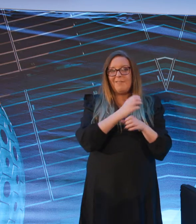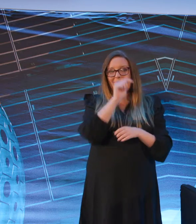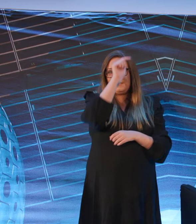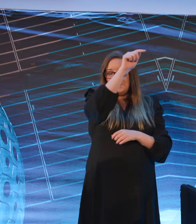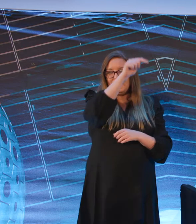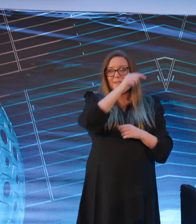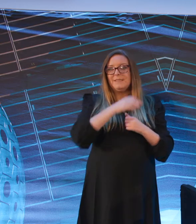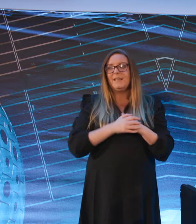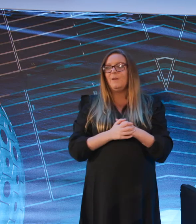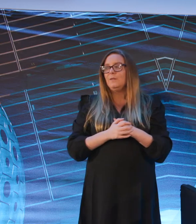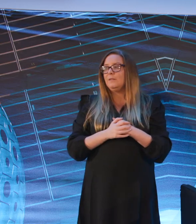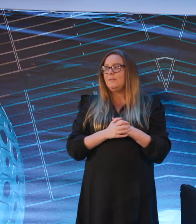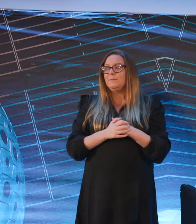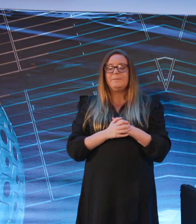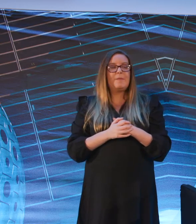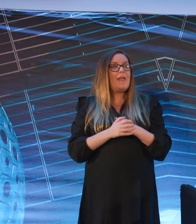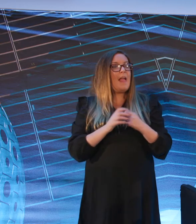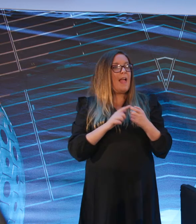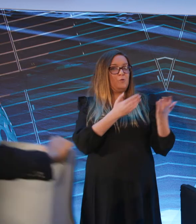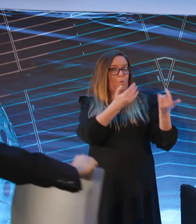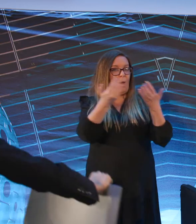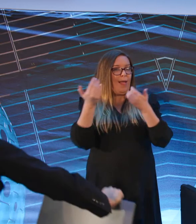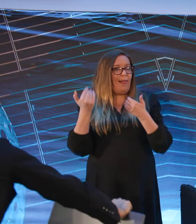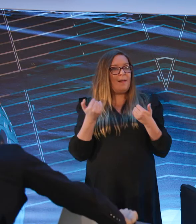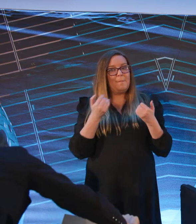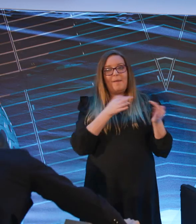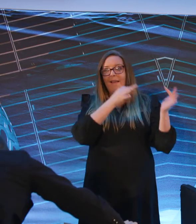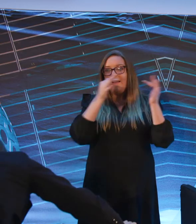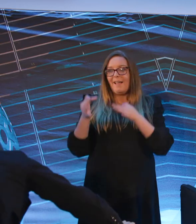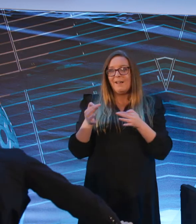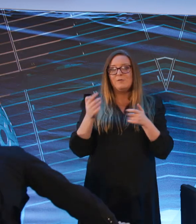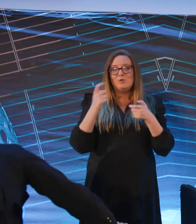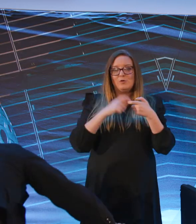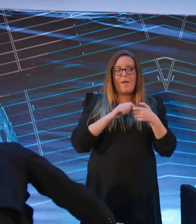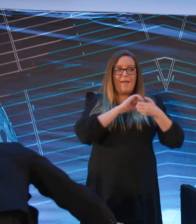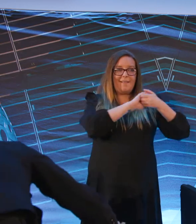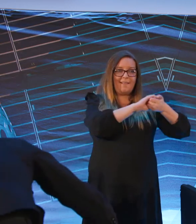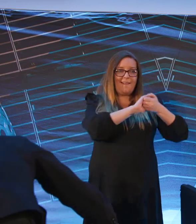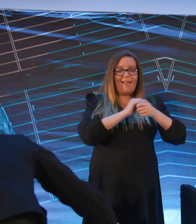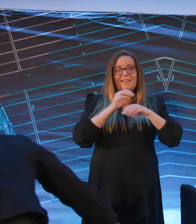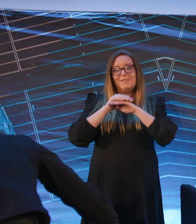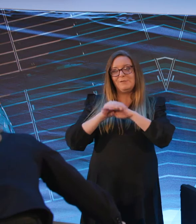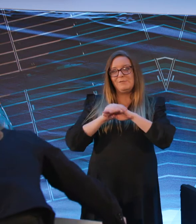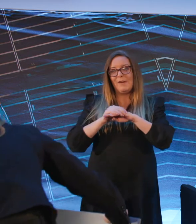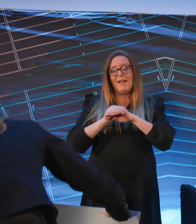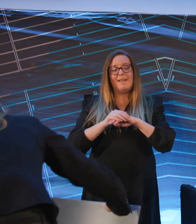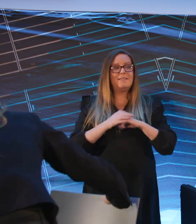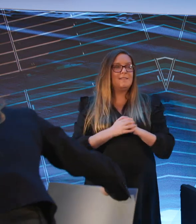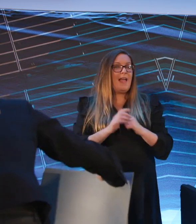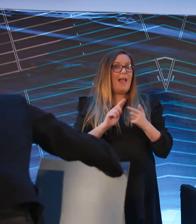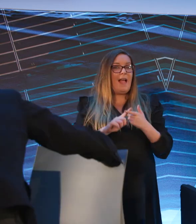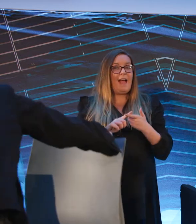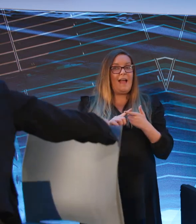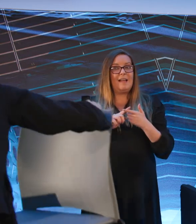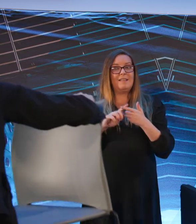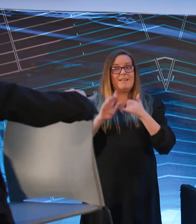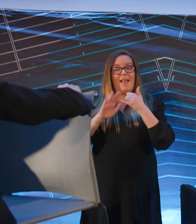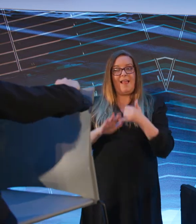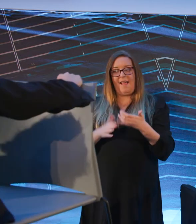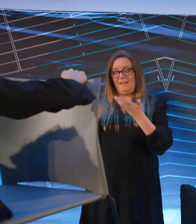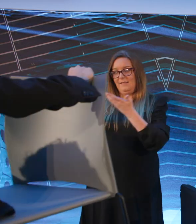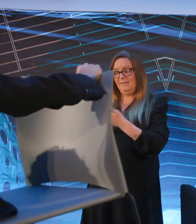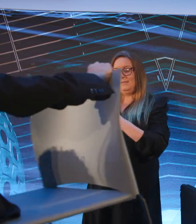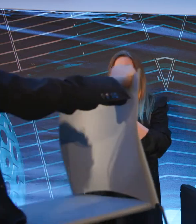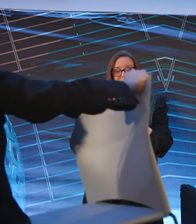Spur presentation. You're all very welcome to join us with colleagues and friends outside. And our final act, and leave the